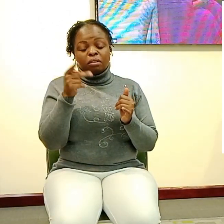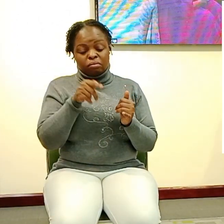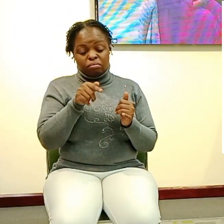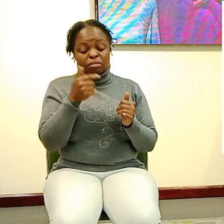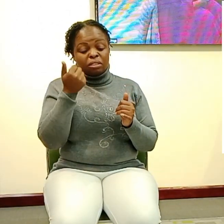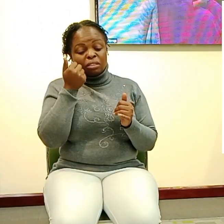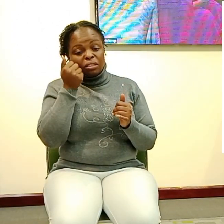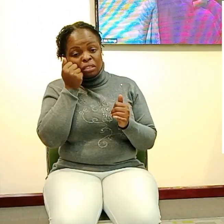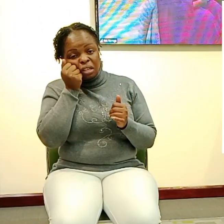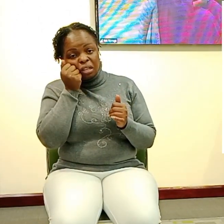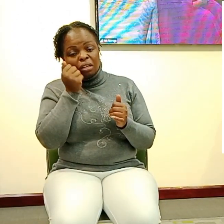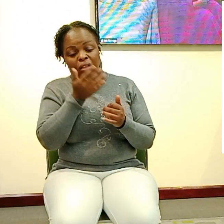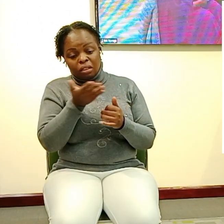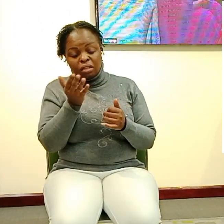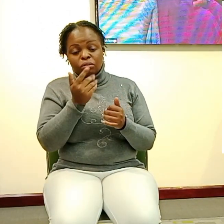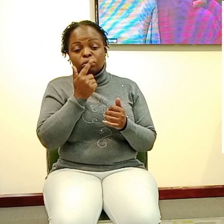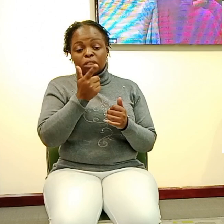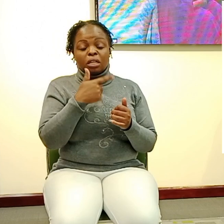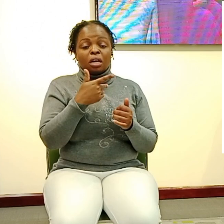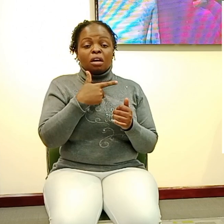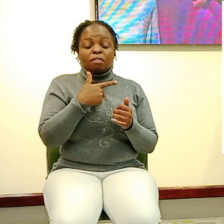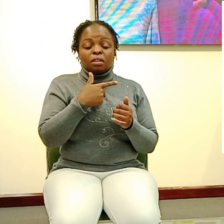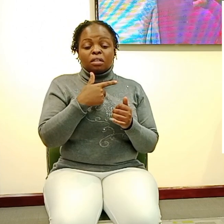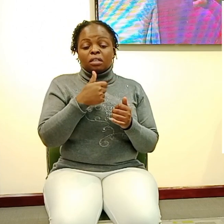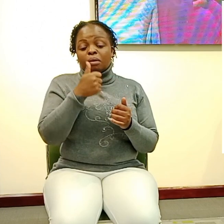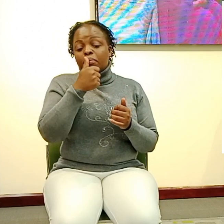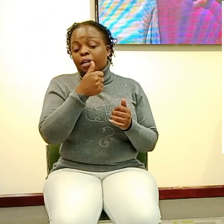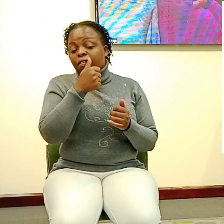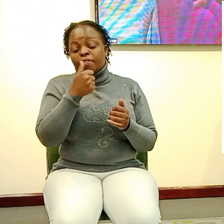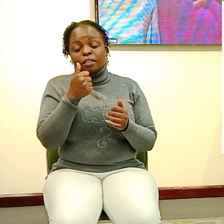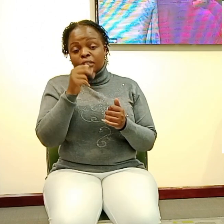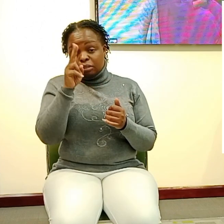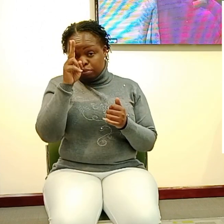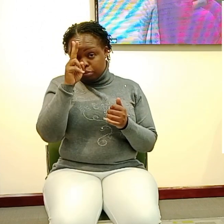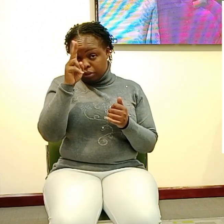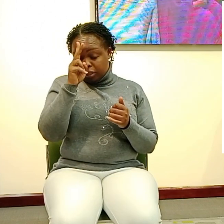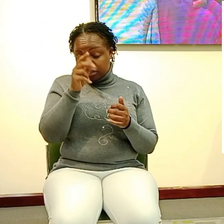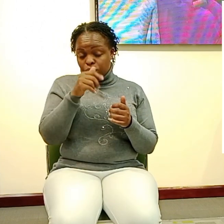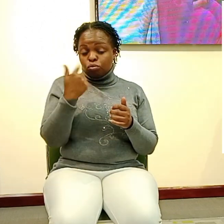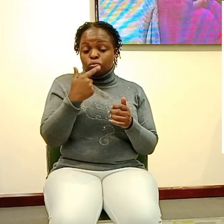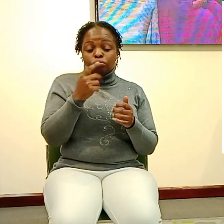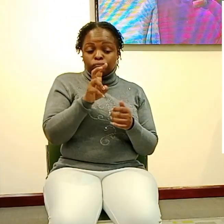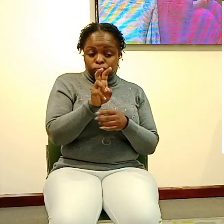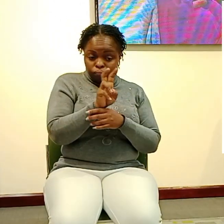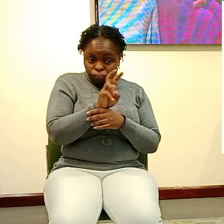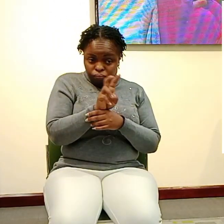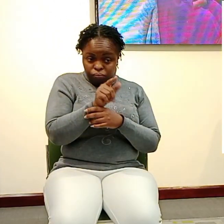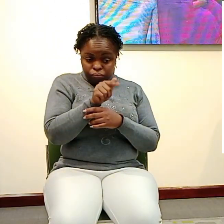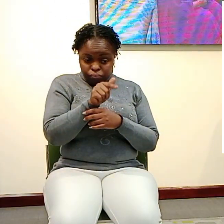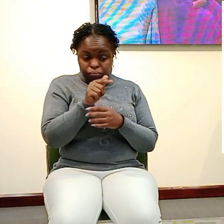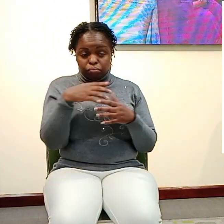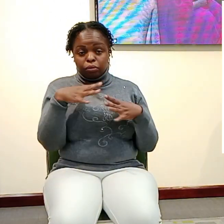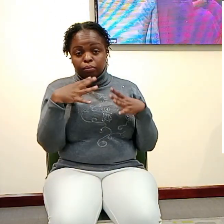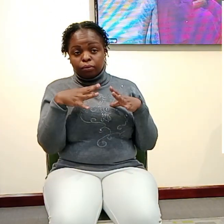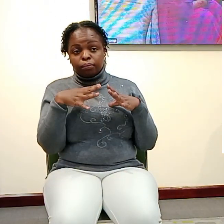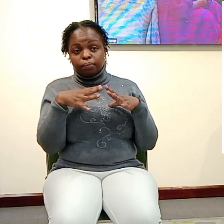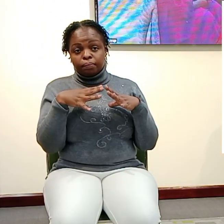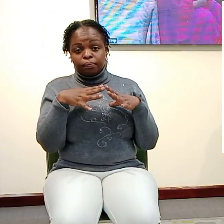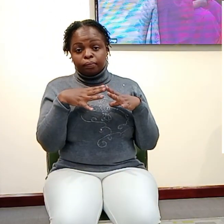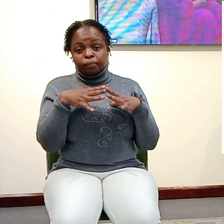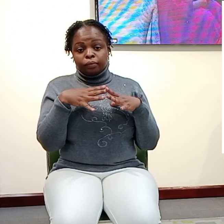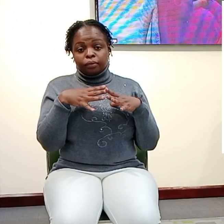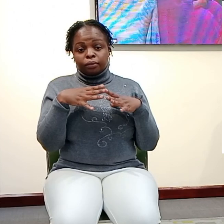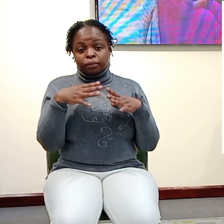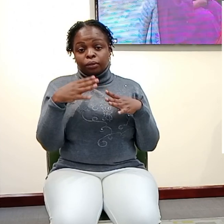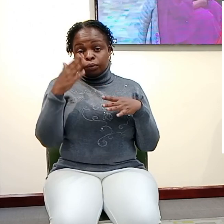to say, has a secret police force that is monitoring these people. We know